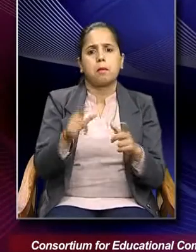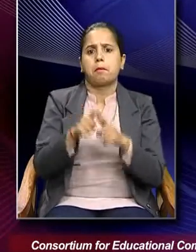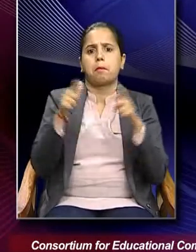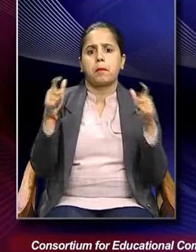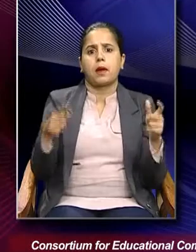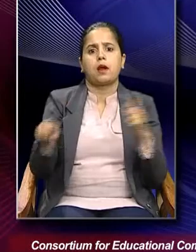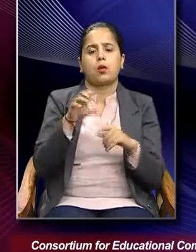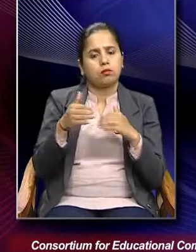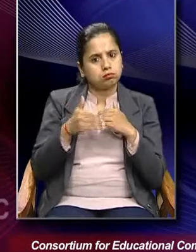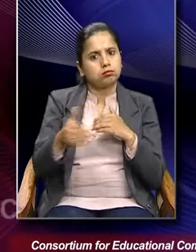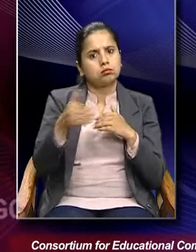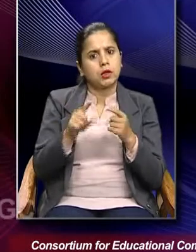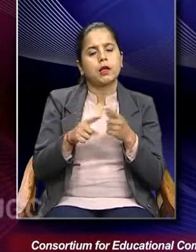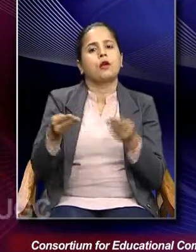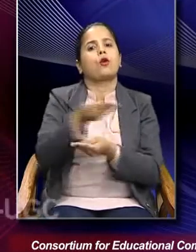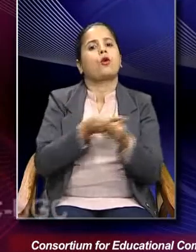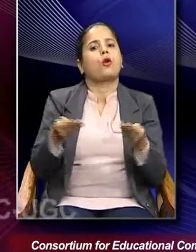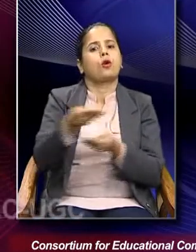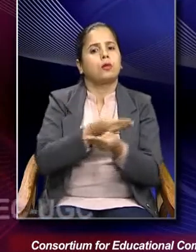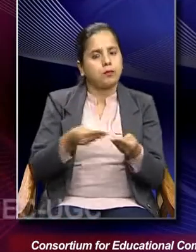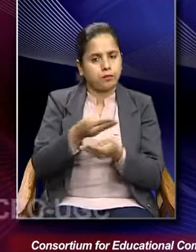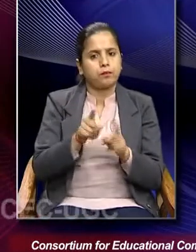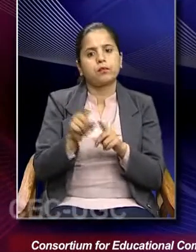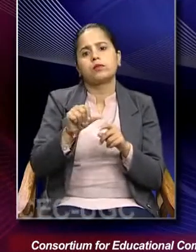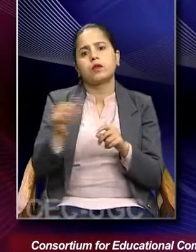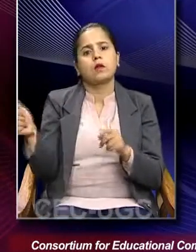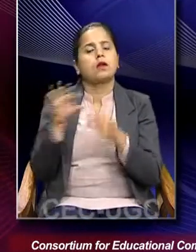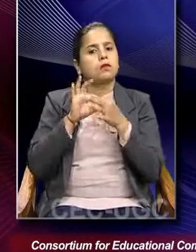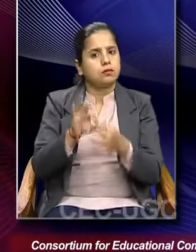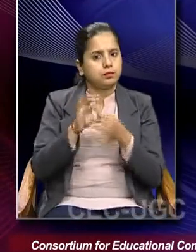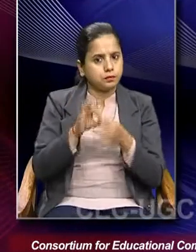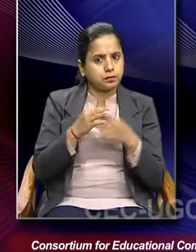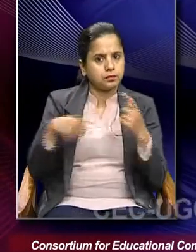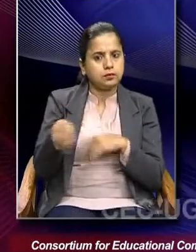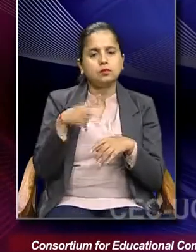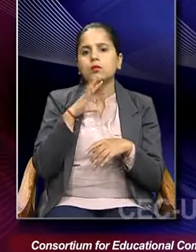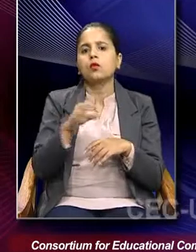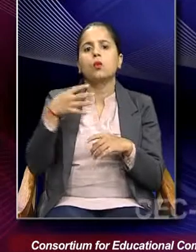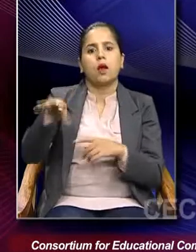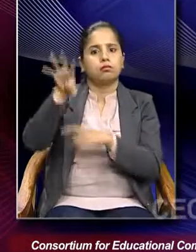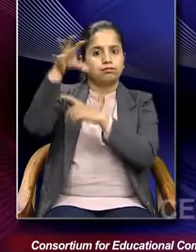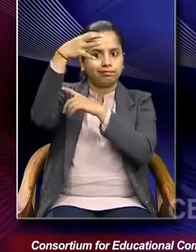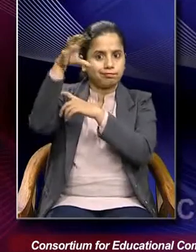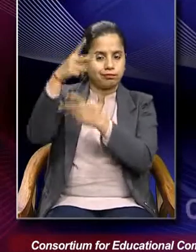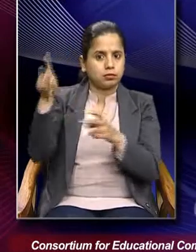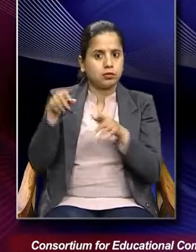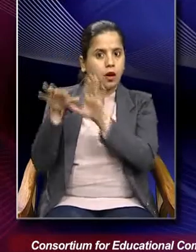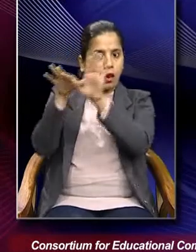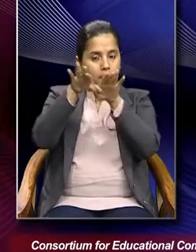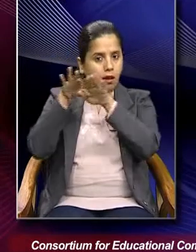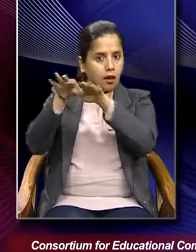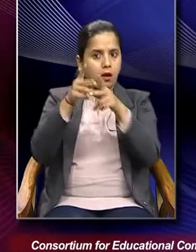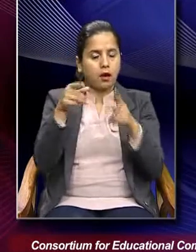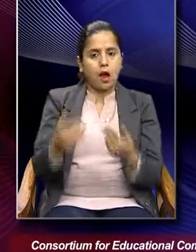and continuing economic and other relations between the satellites, underdeveloped and the now